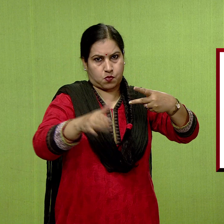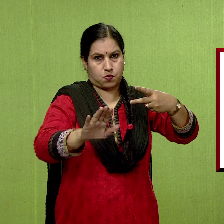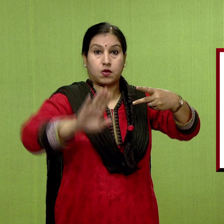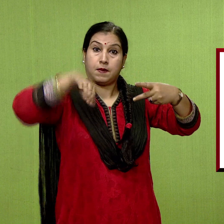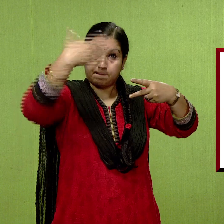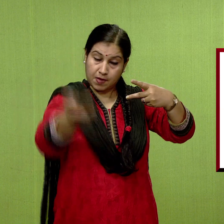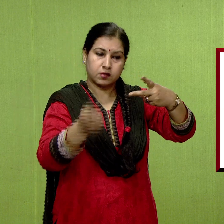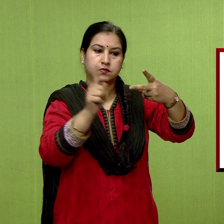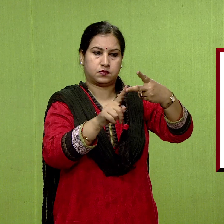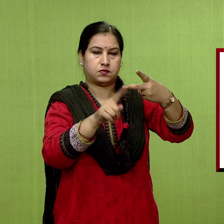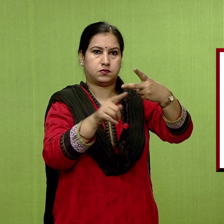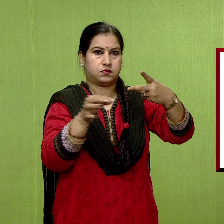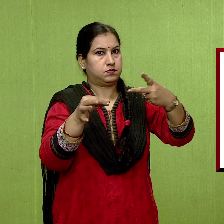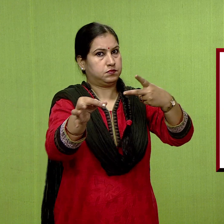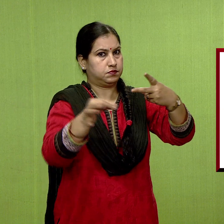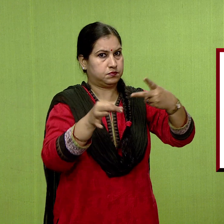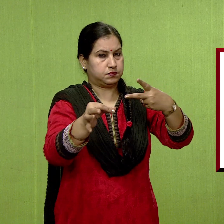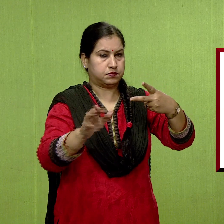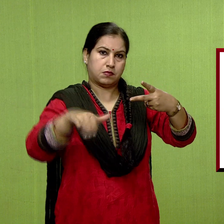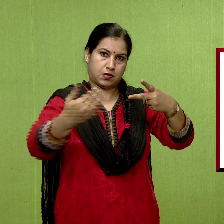and after that we will understand relative location.